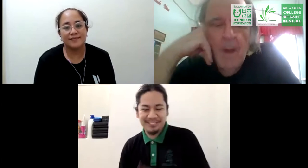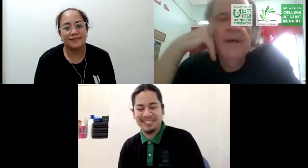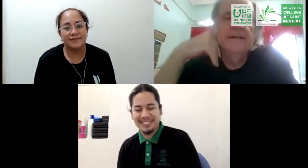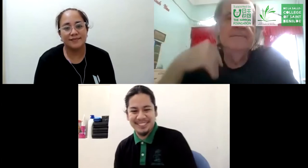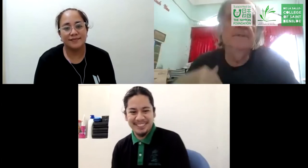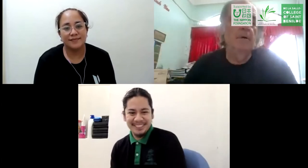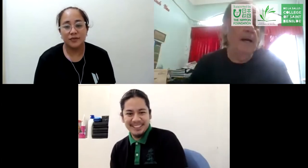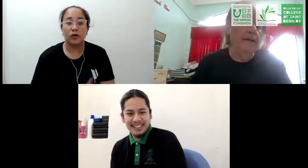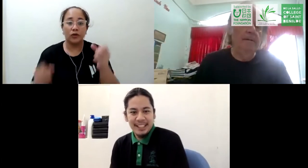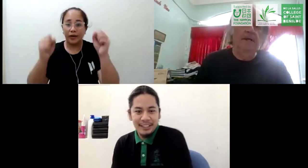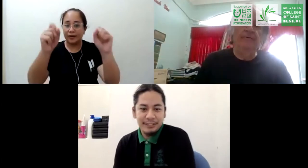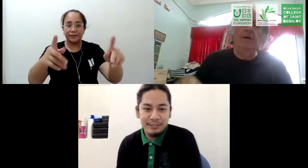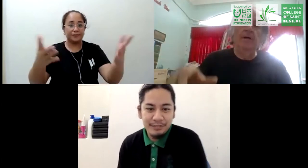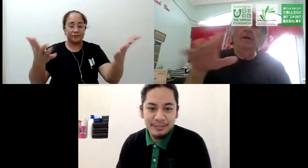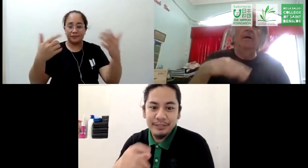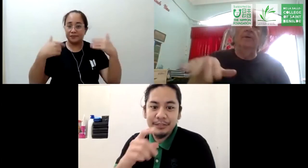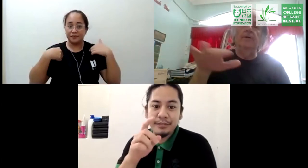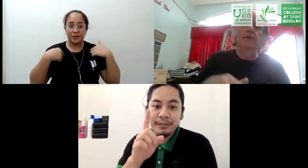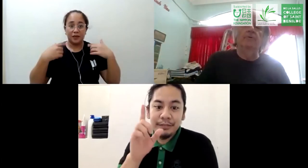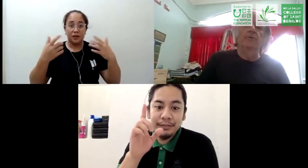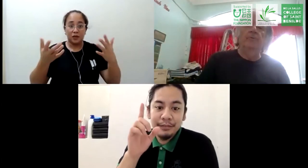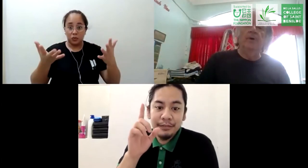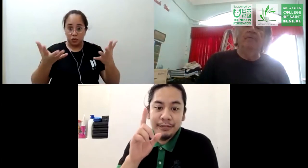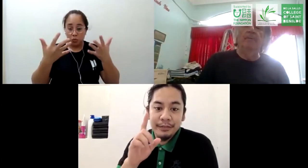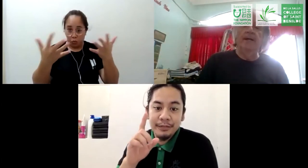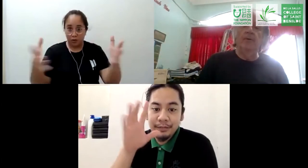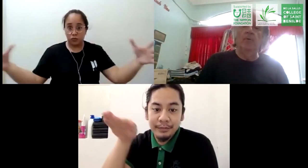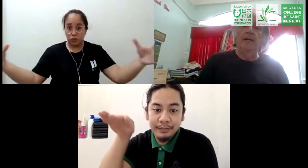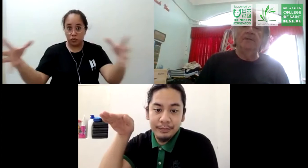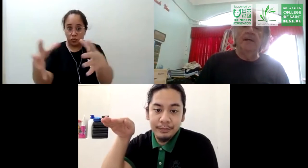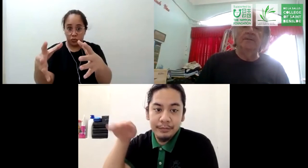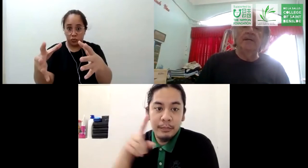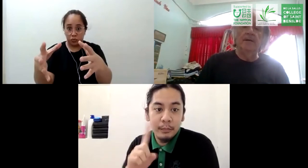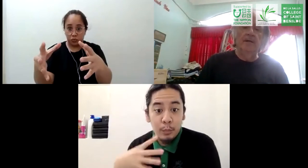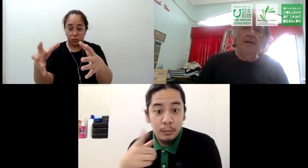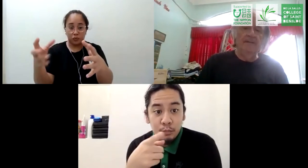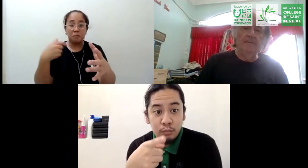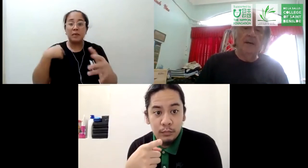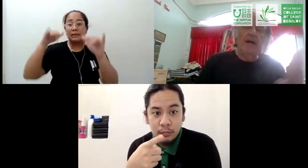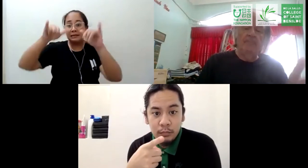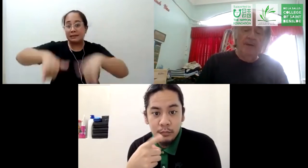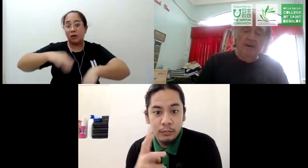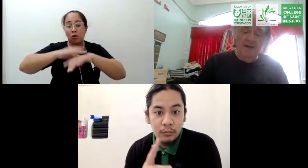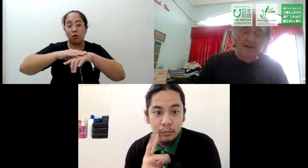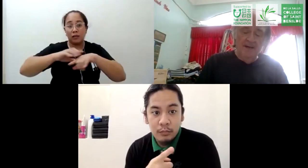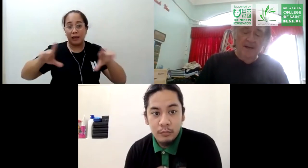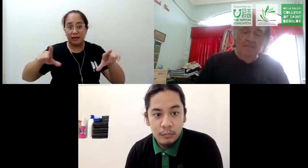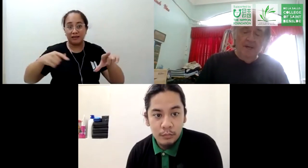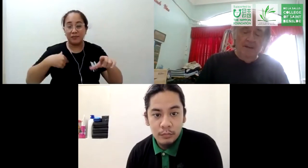Okay, so I can, if you're gonna all do it in a group where everybody can watch, then I'll stay online. I mean, I've been online, but I'll